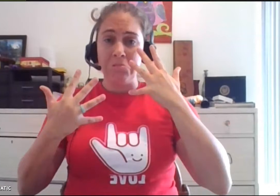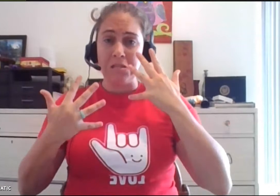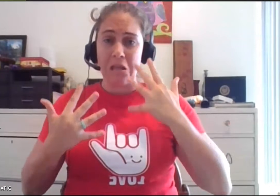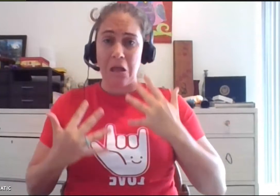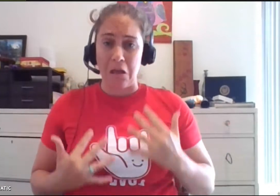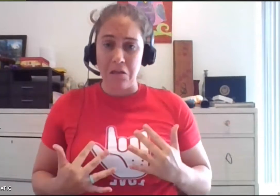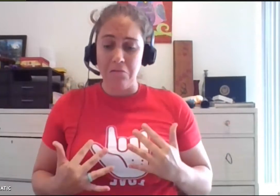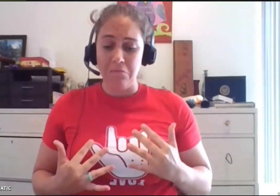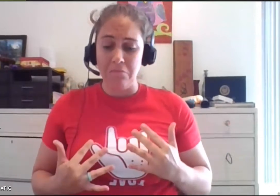Sad.